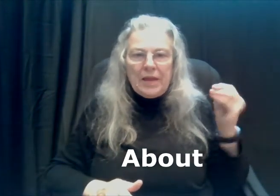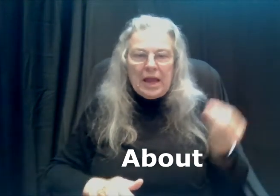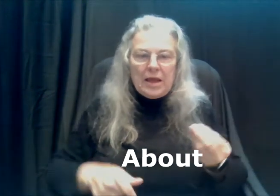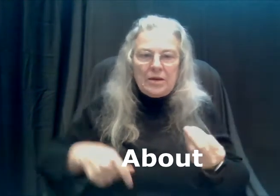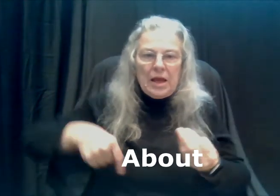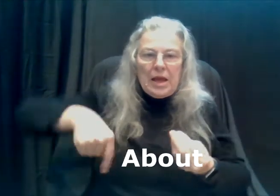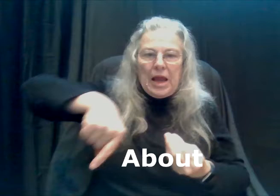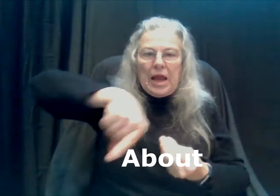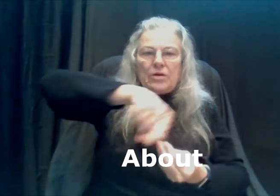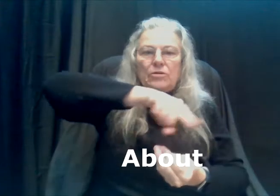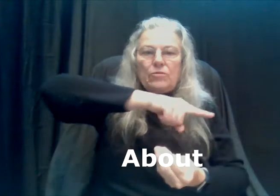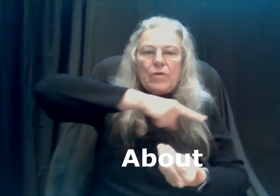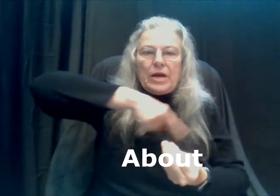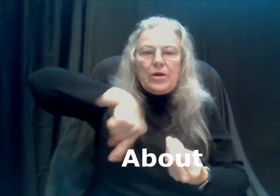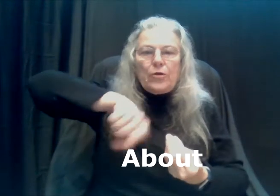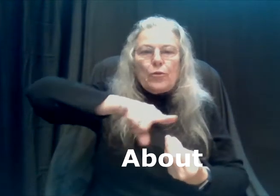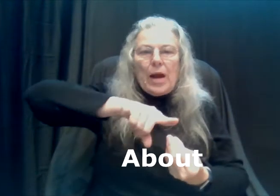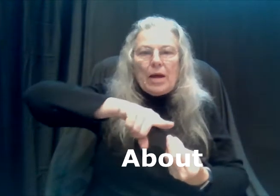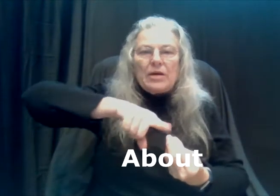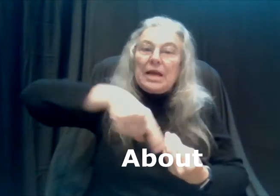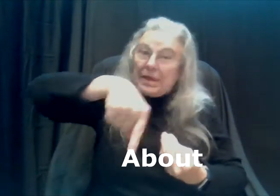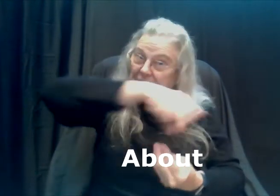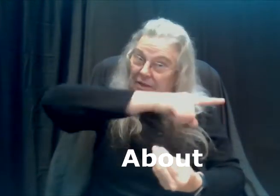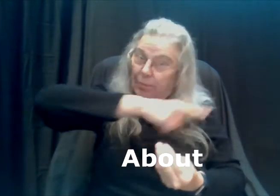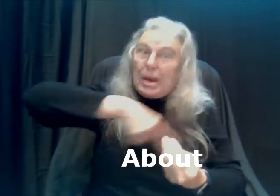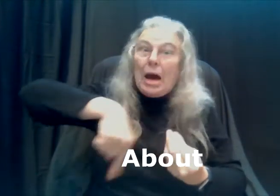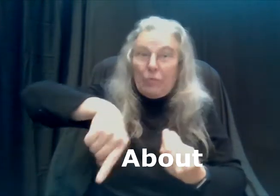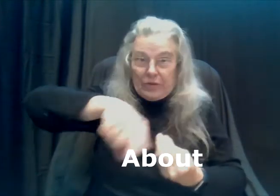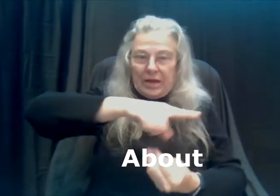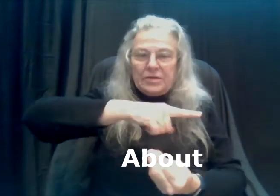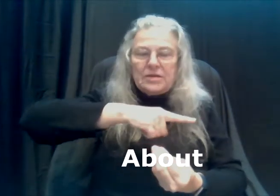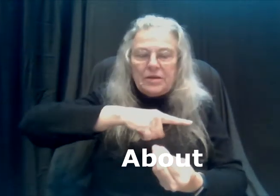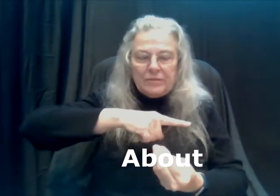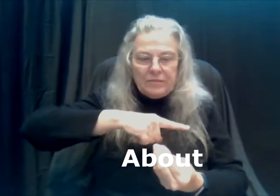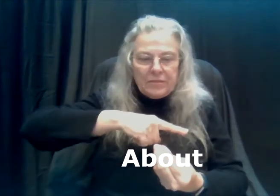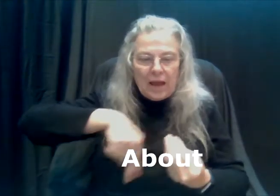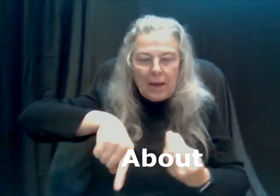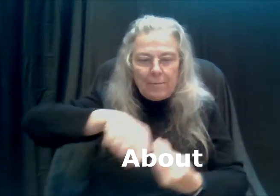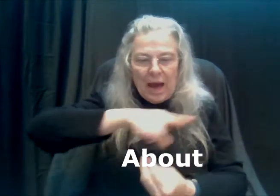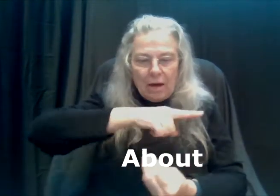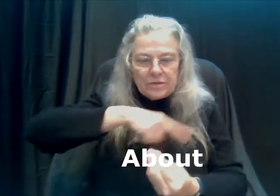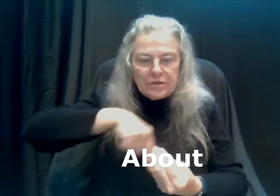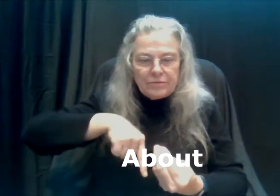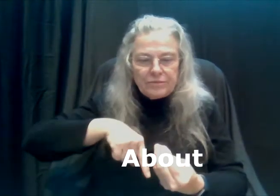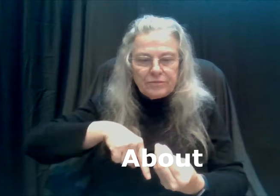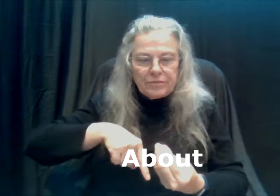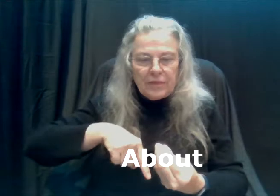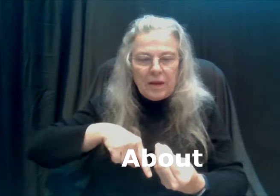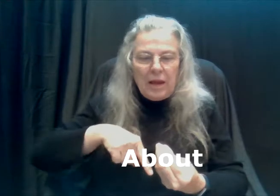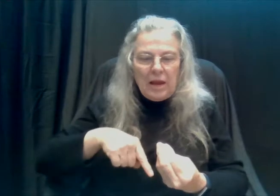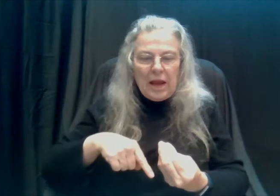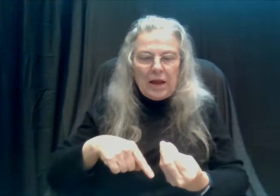hand and running it around. It's about this. About. And of